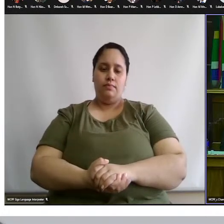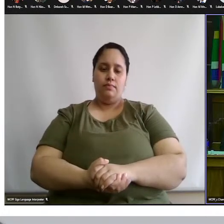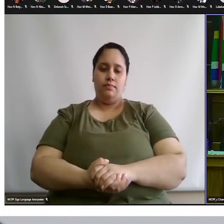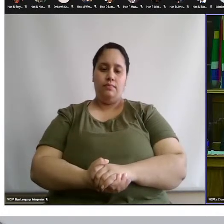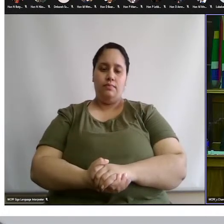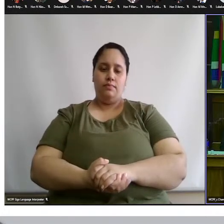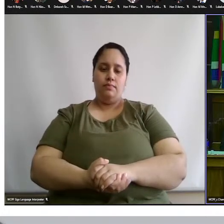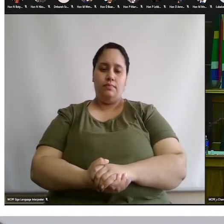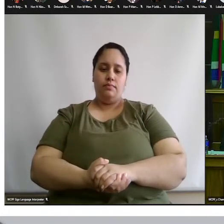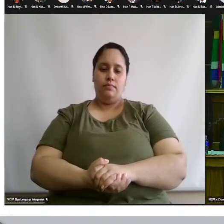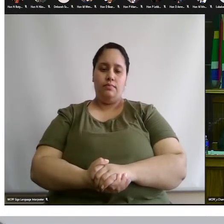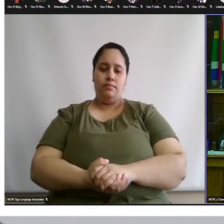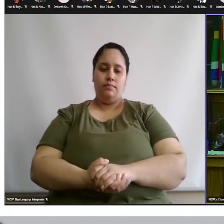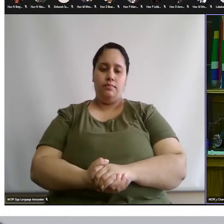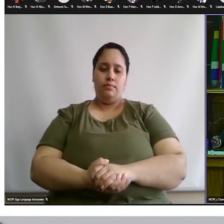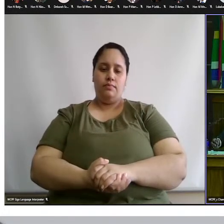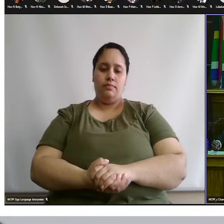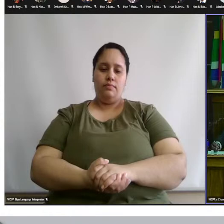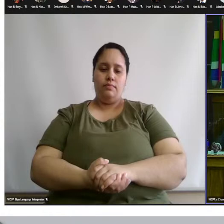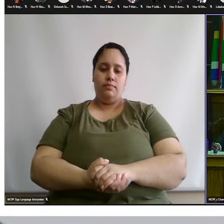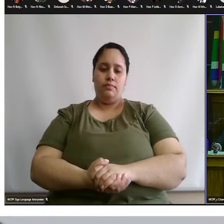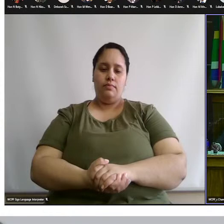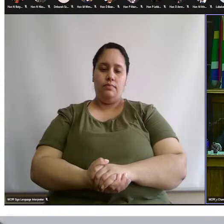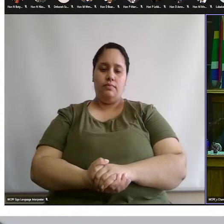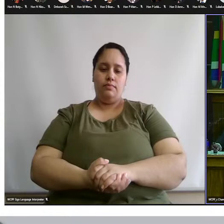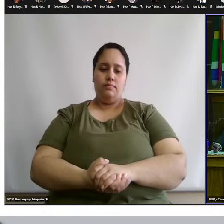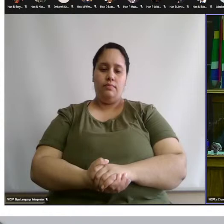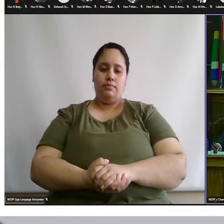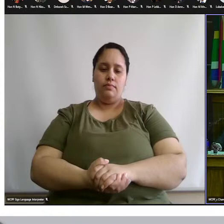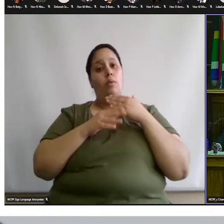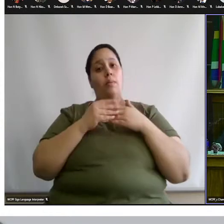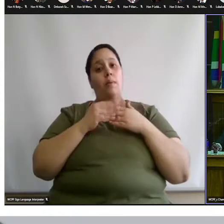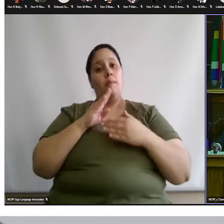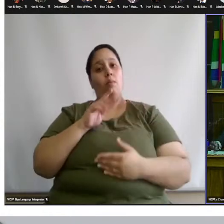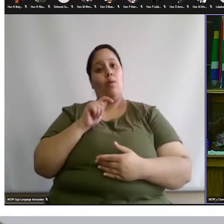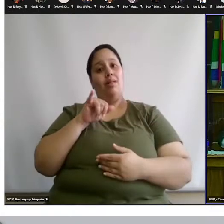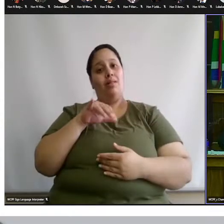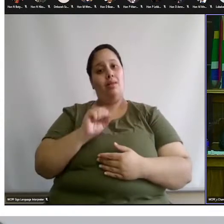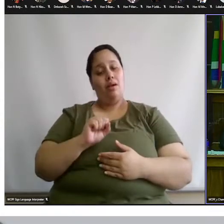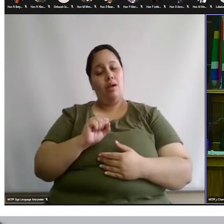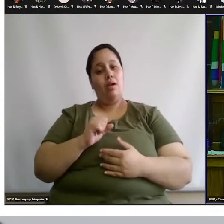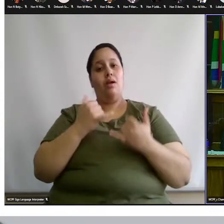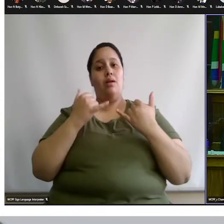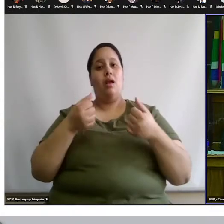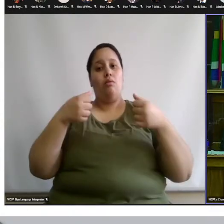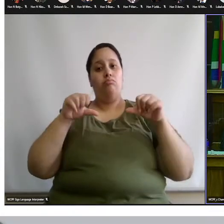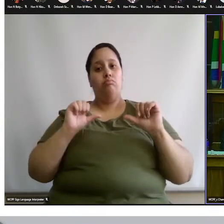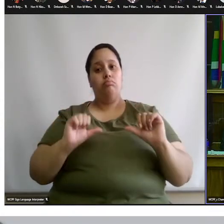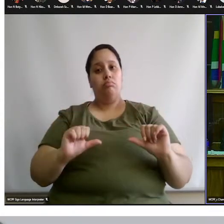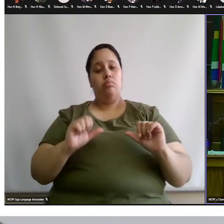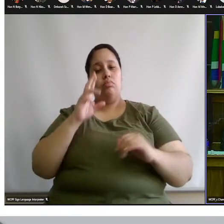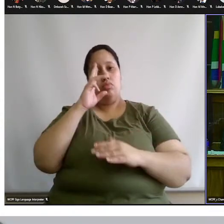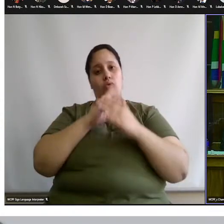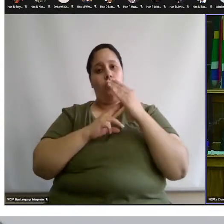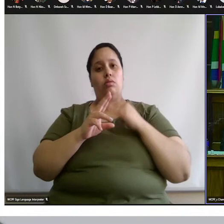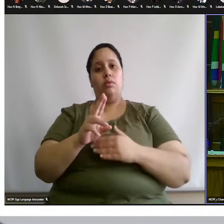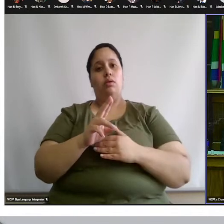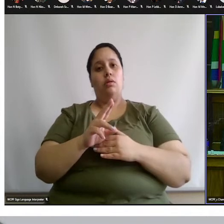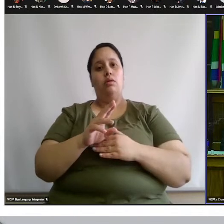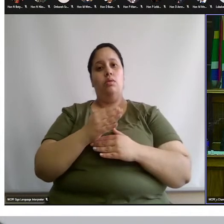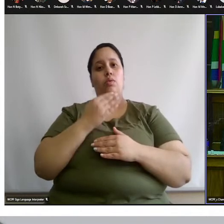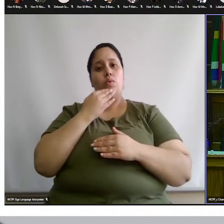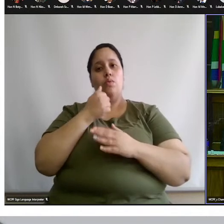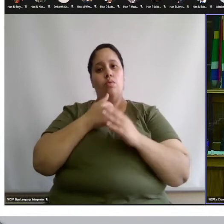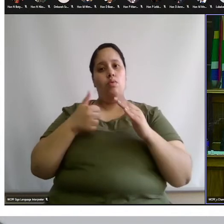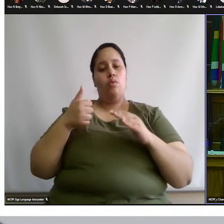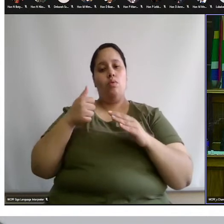Thank you, Honorable Makamba Boja. Honorable members, I now recognize the Honorable the Leader